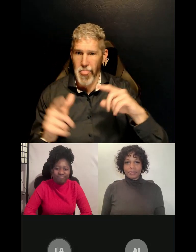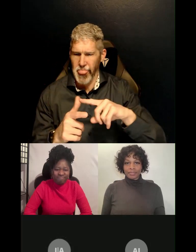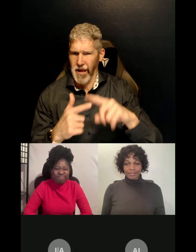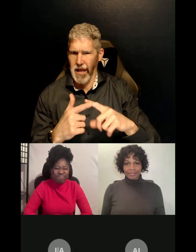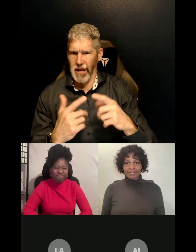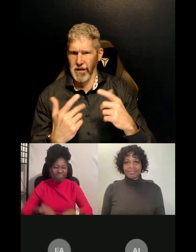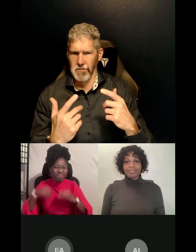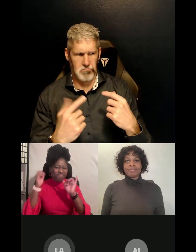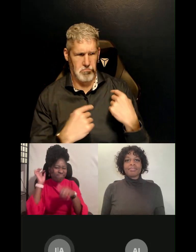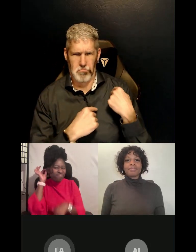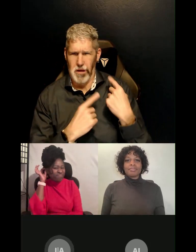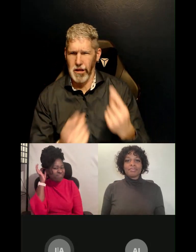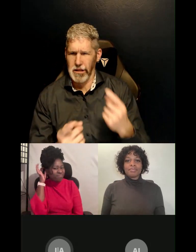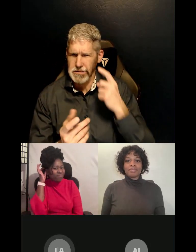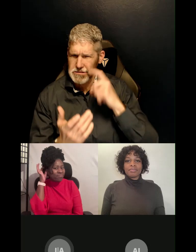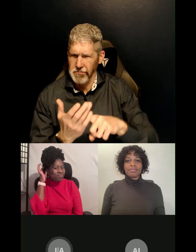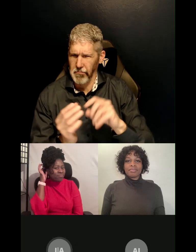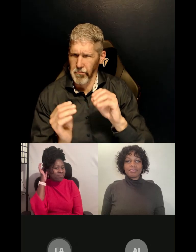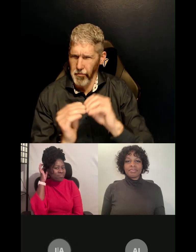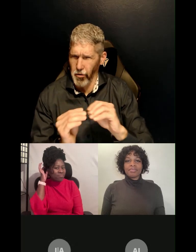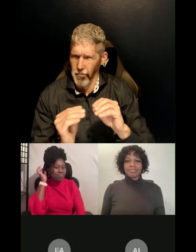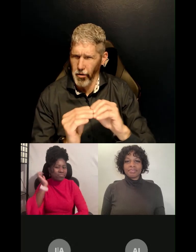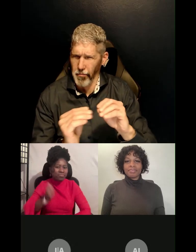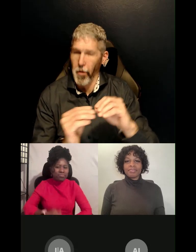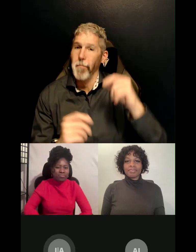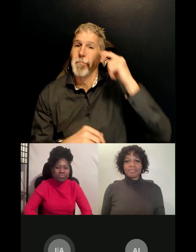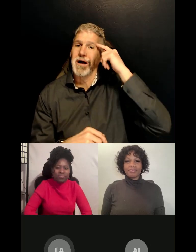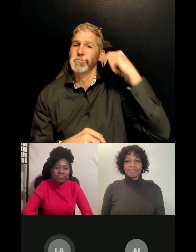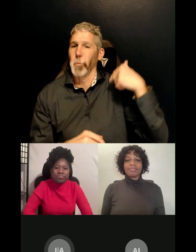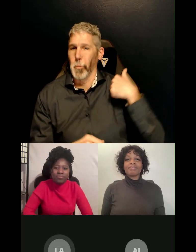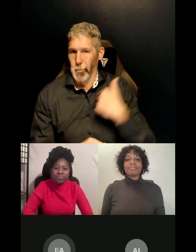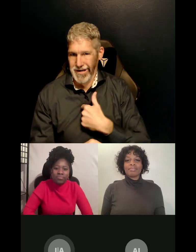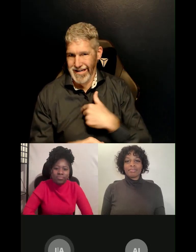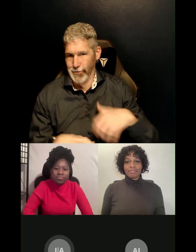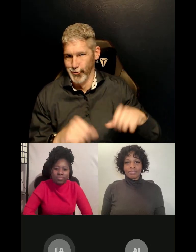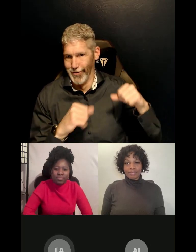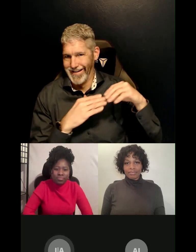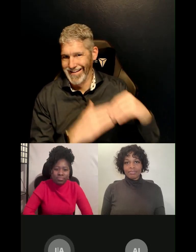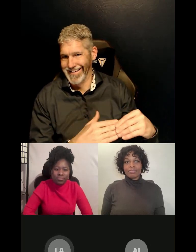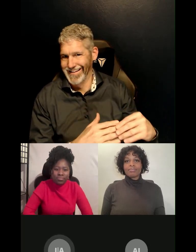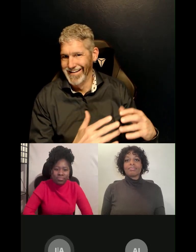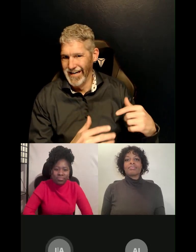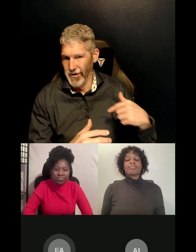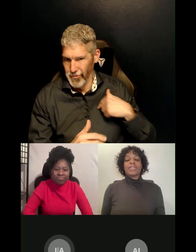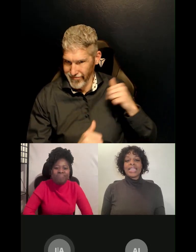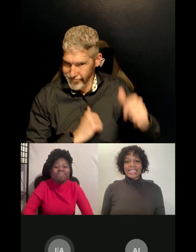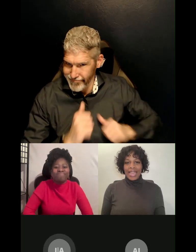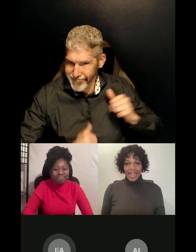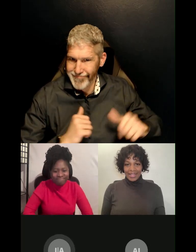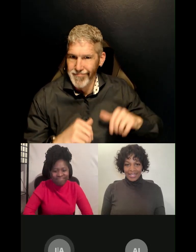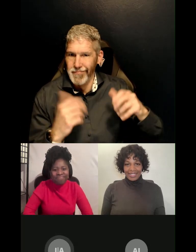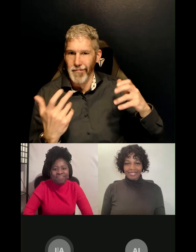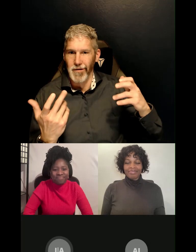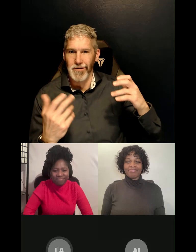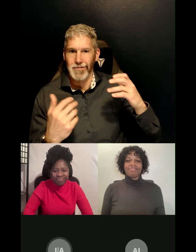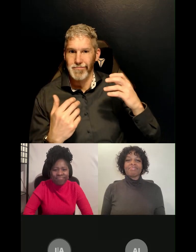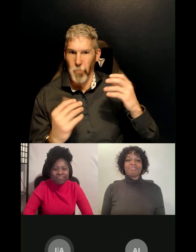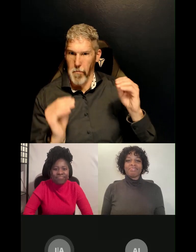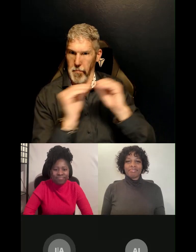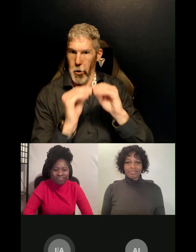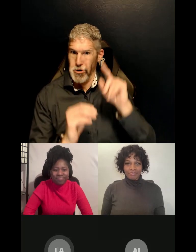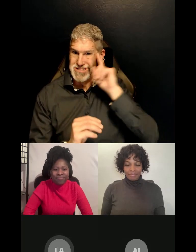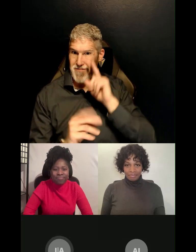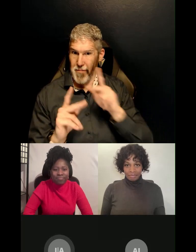finally, there have been these successes. And I've been noticing it more and more and more. And it's because we're taking the